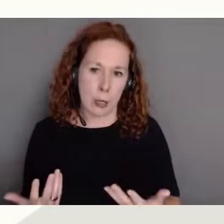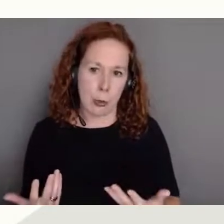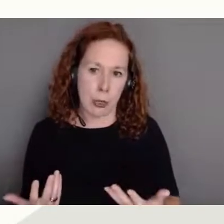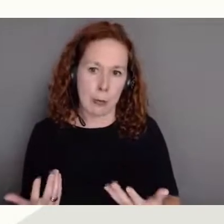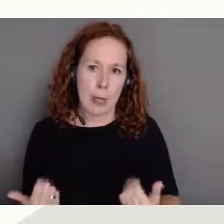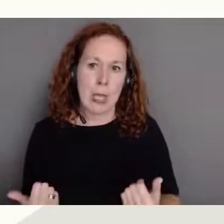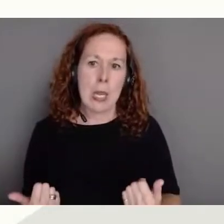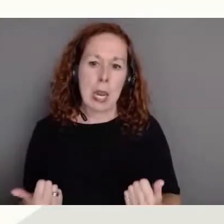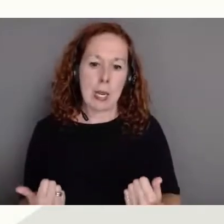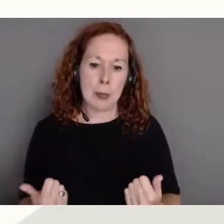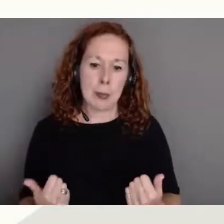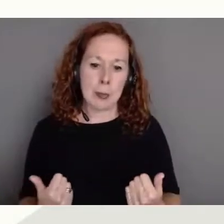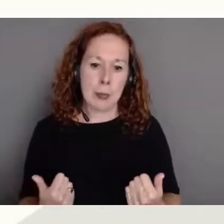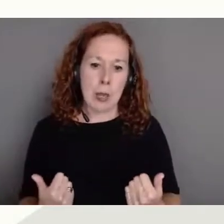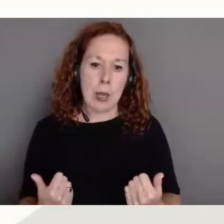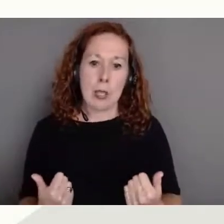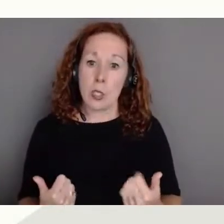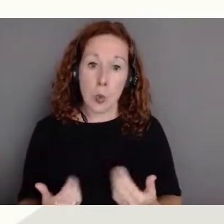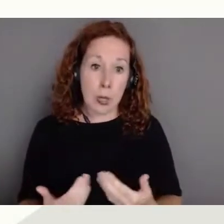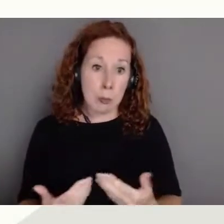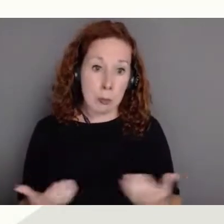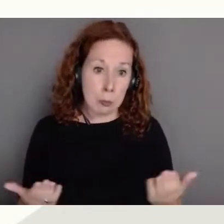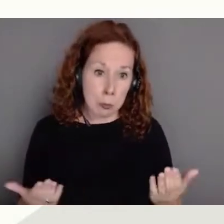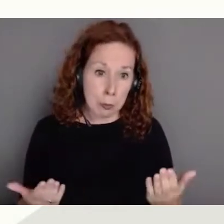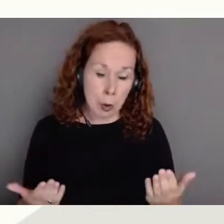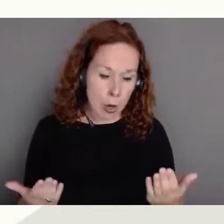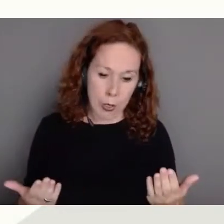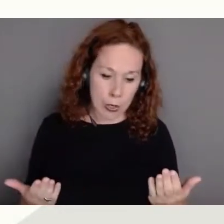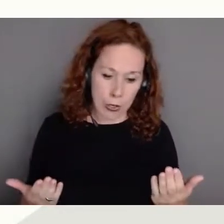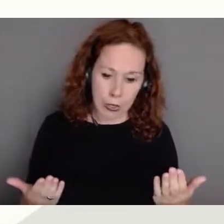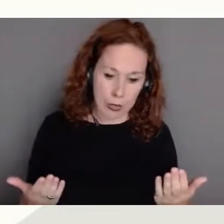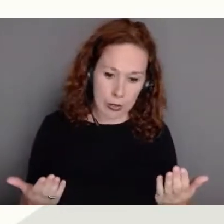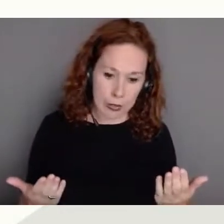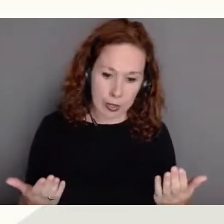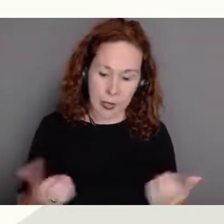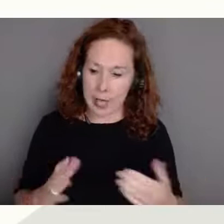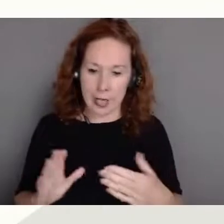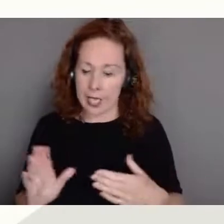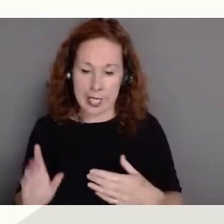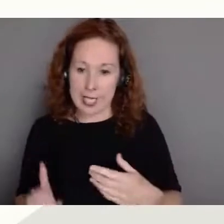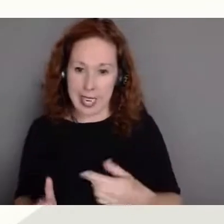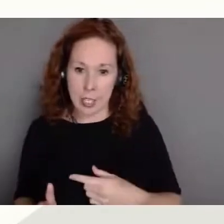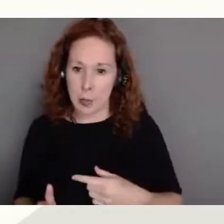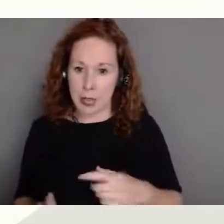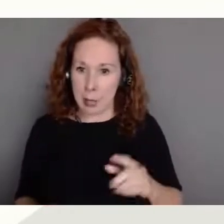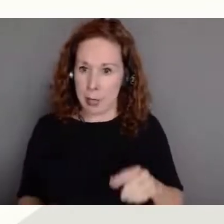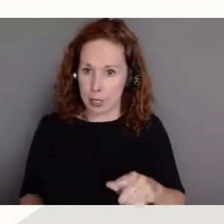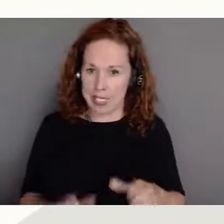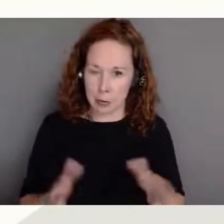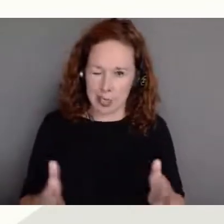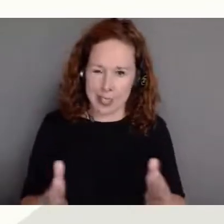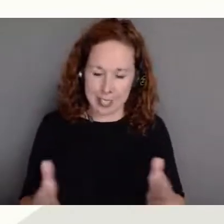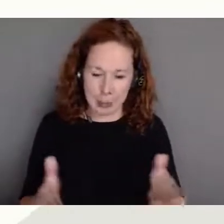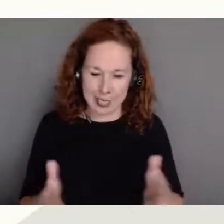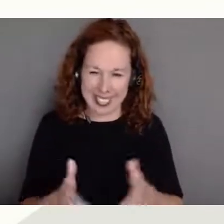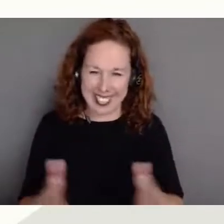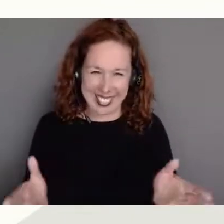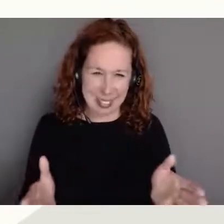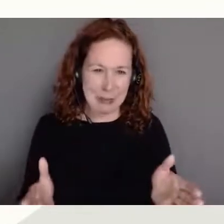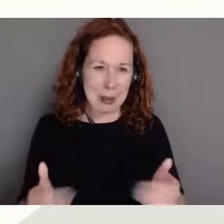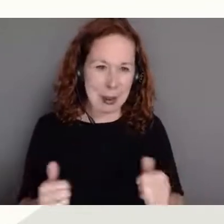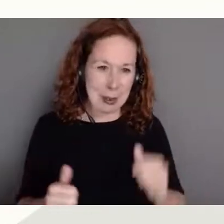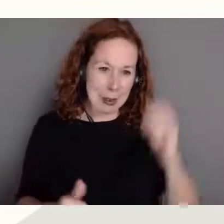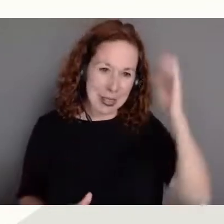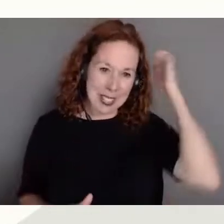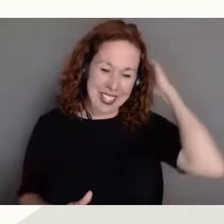deaf interpreter. Mhm. Um, so, in the broader, so that I could take a tangent with that, but I'll stick I with know you could. accessibility